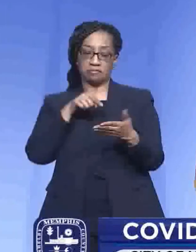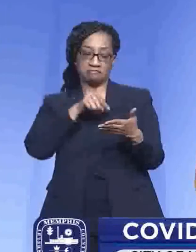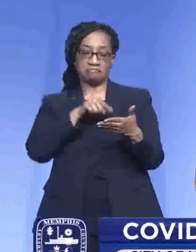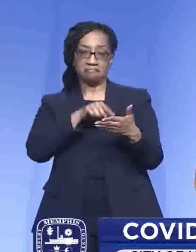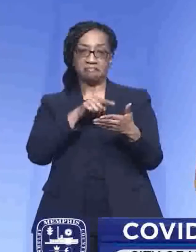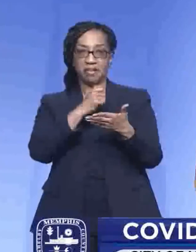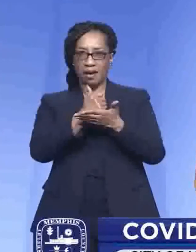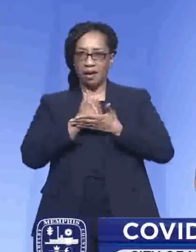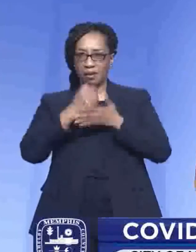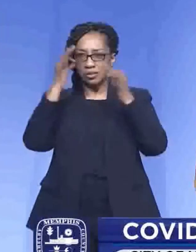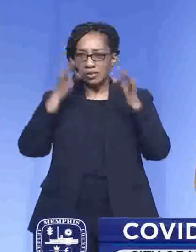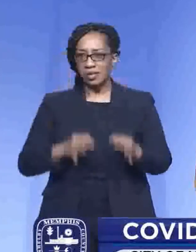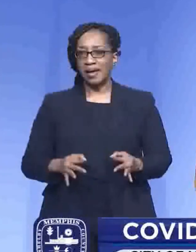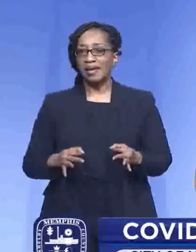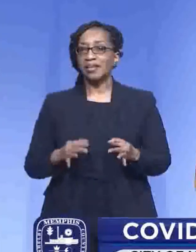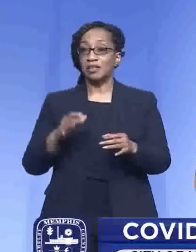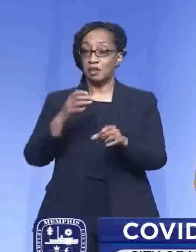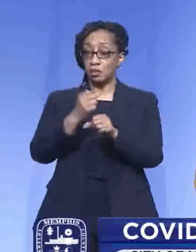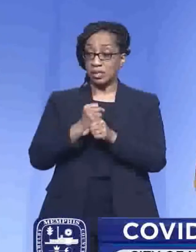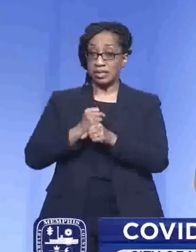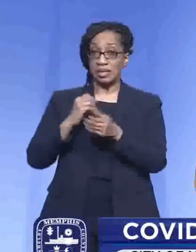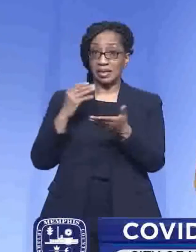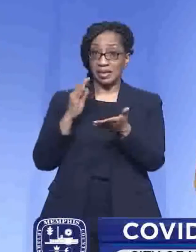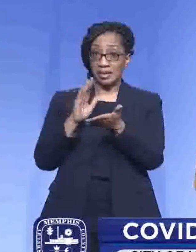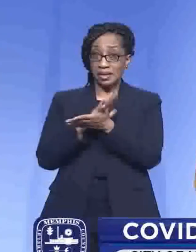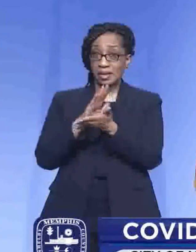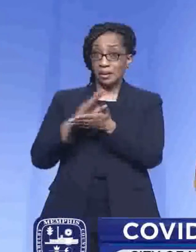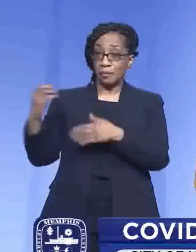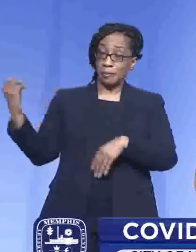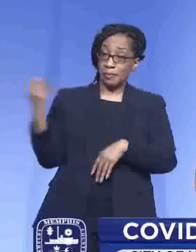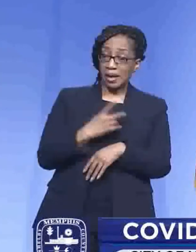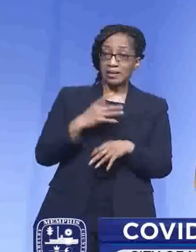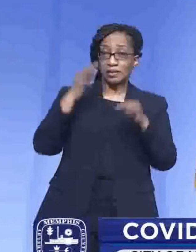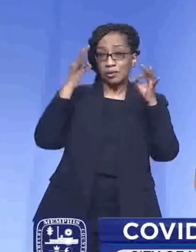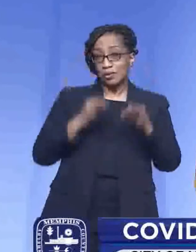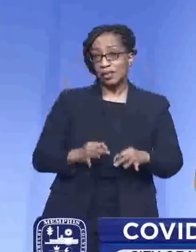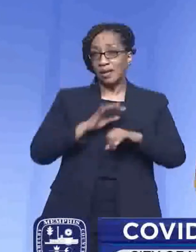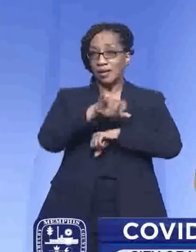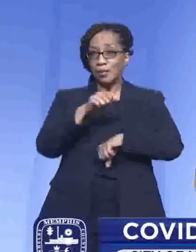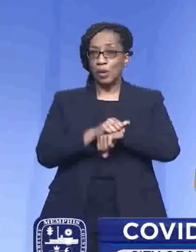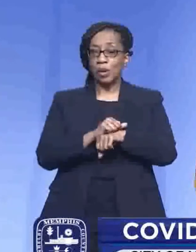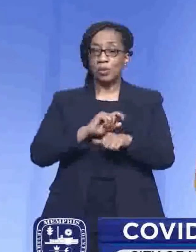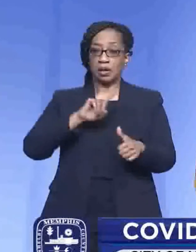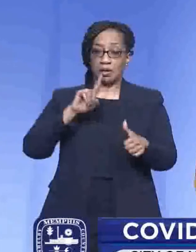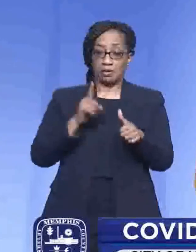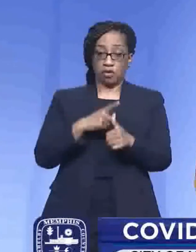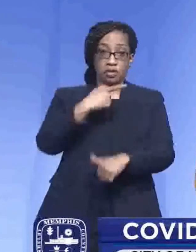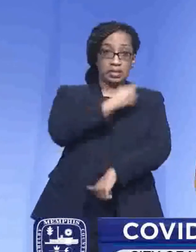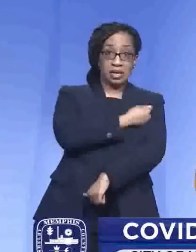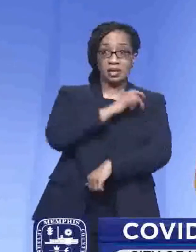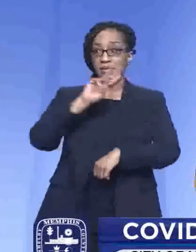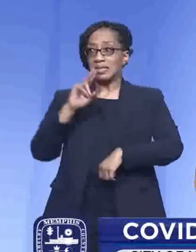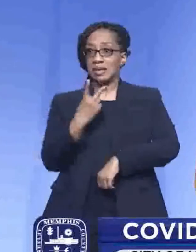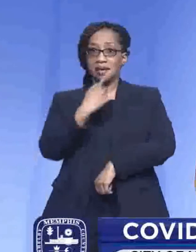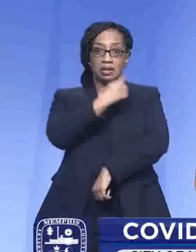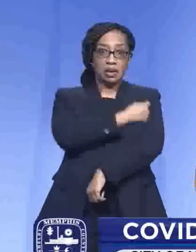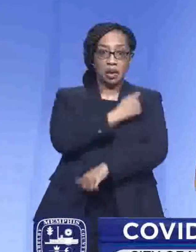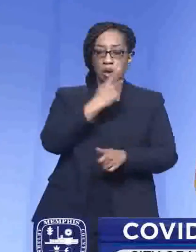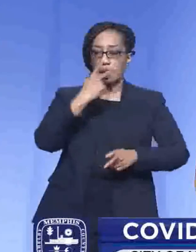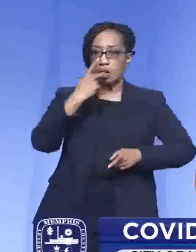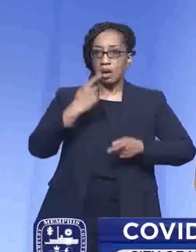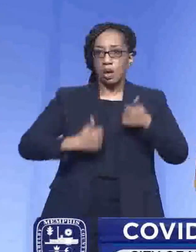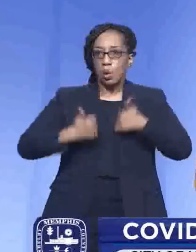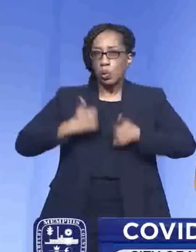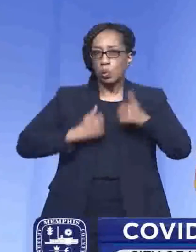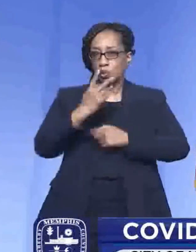up schedules and the detailed process of each day's scheduling. First dose, second dose, and type of dose happens. So